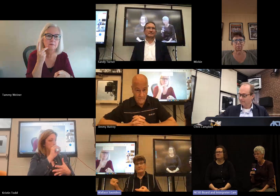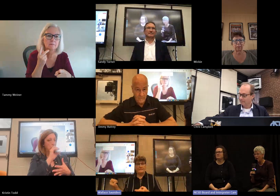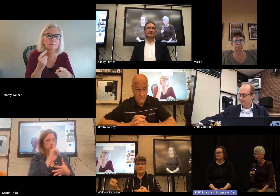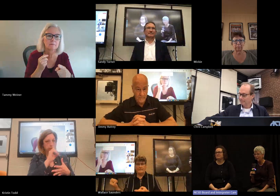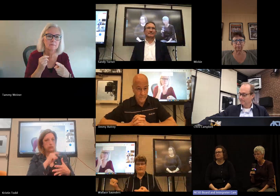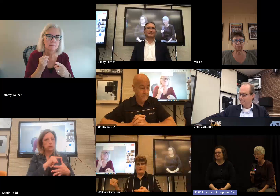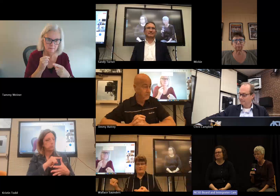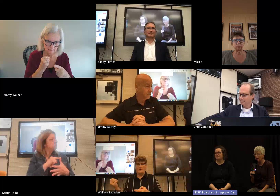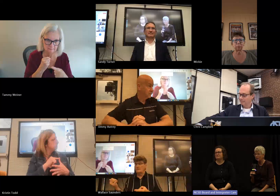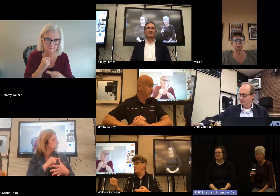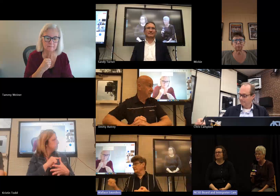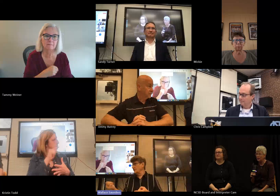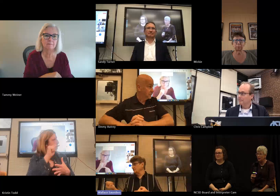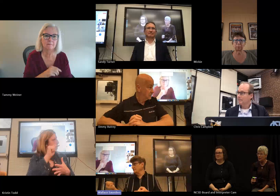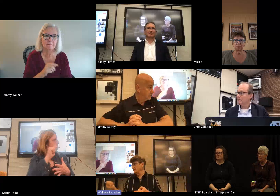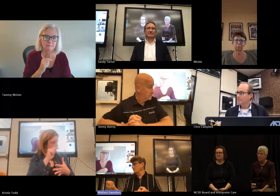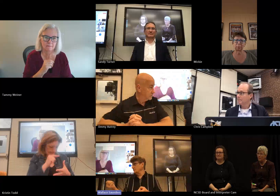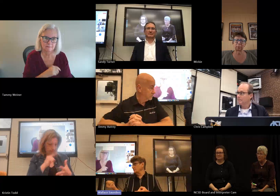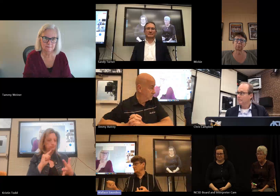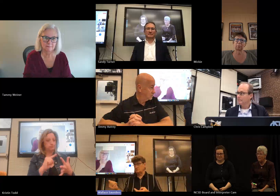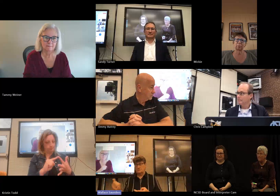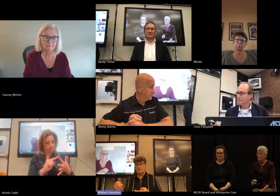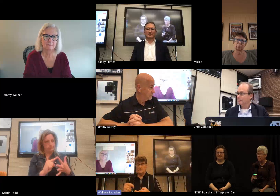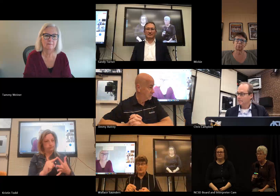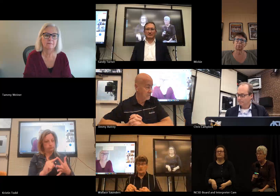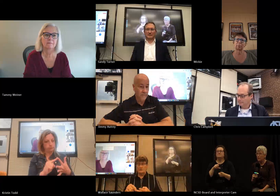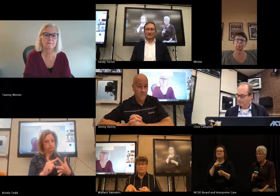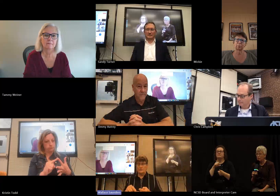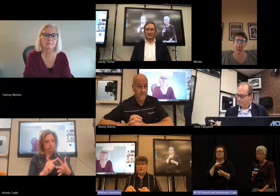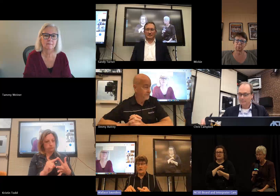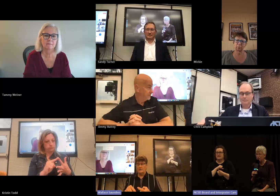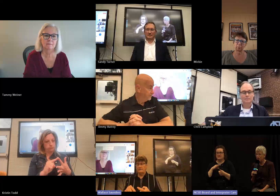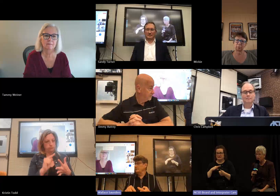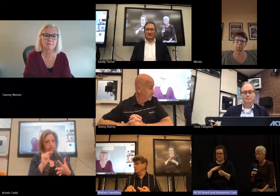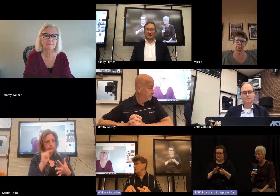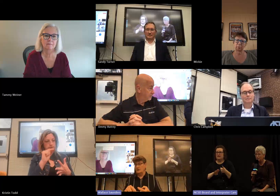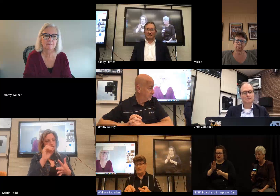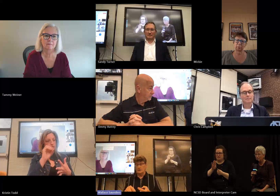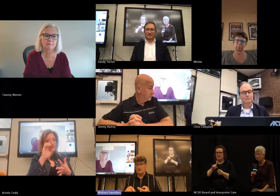accept all 5 as recommended. Of staff development. We Staff have,